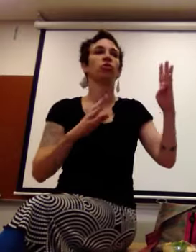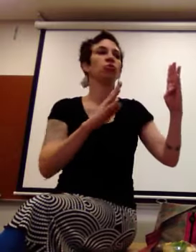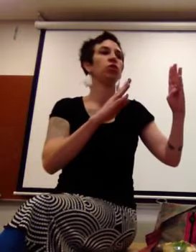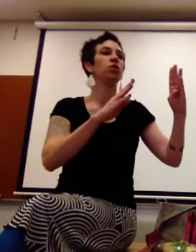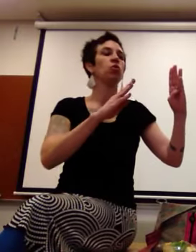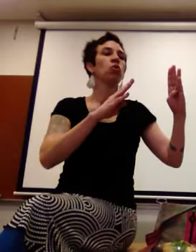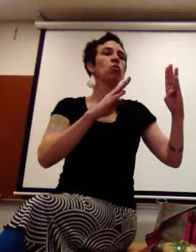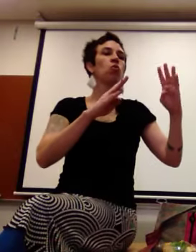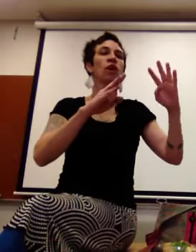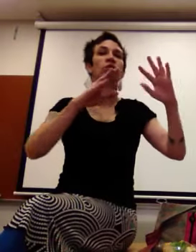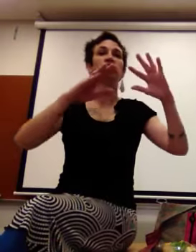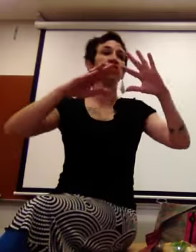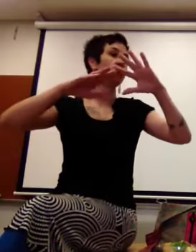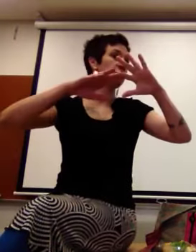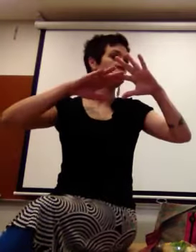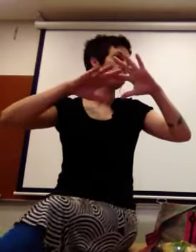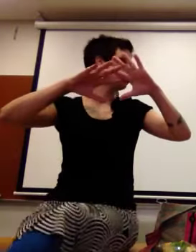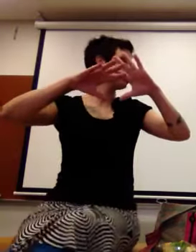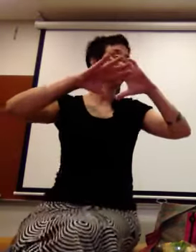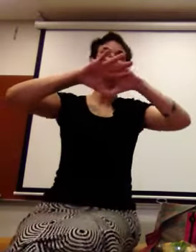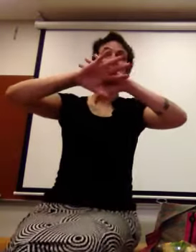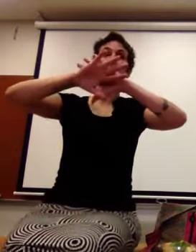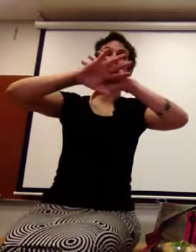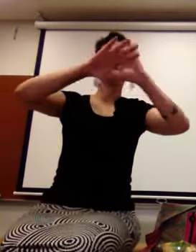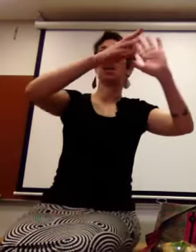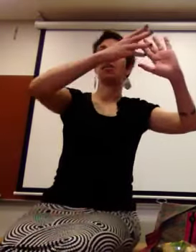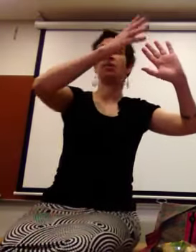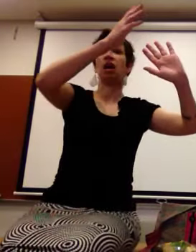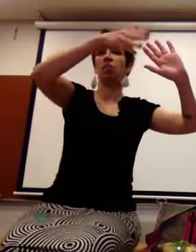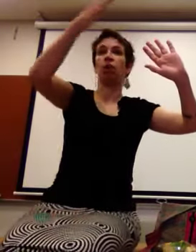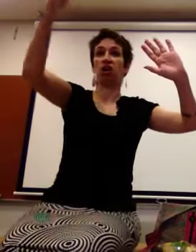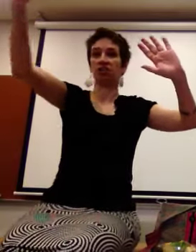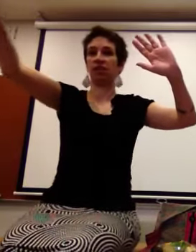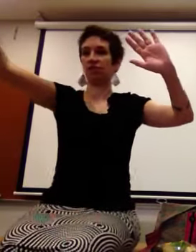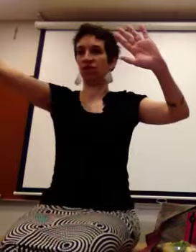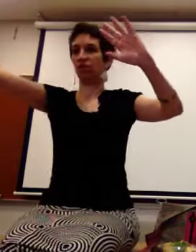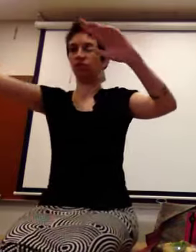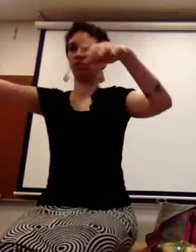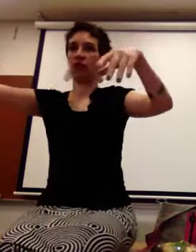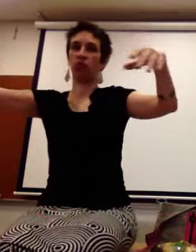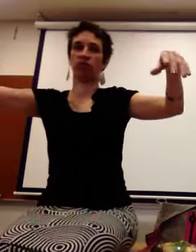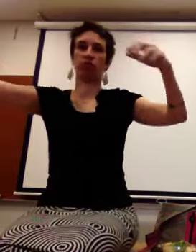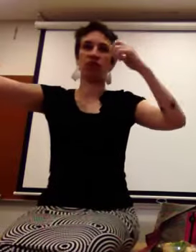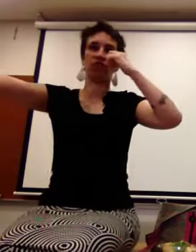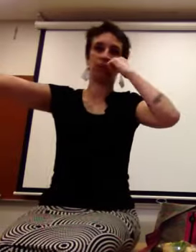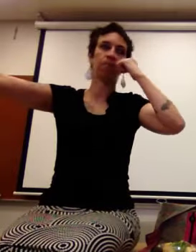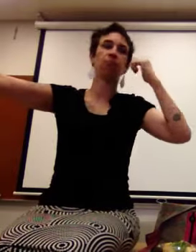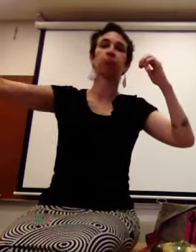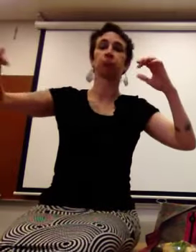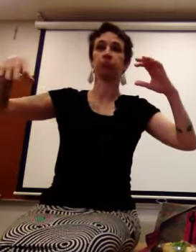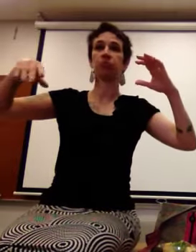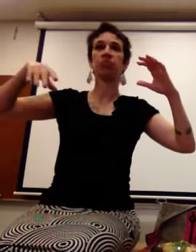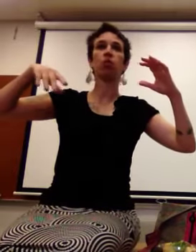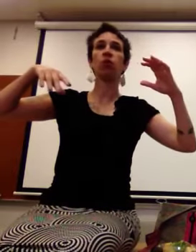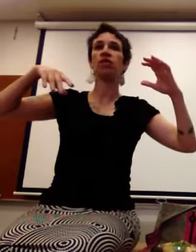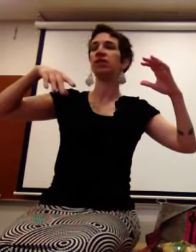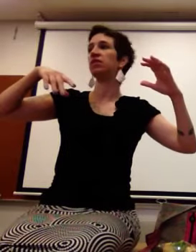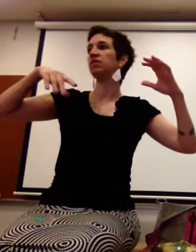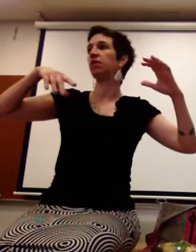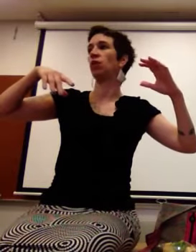So while she was actually presenting in real time and not pausing every however often, what they did is they went